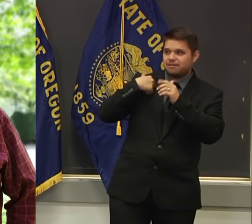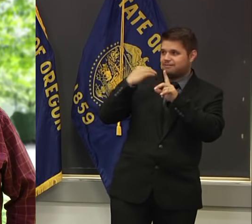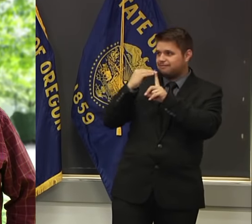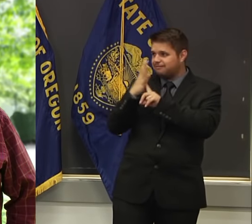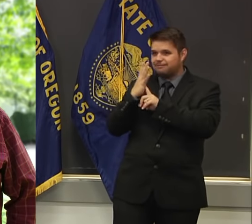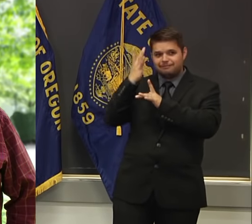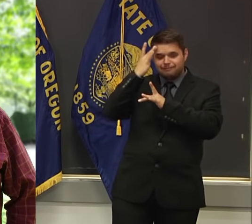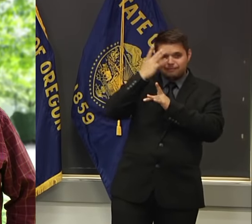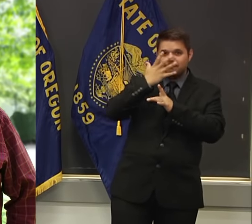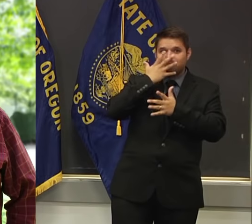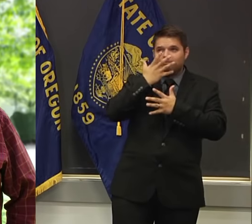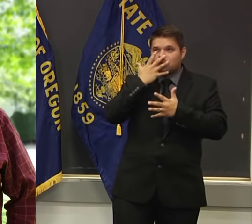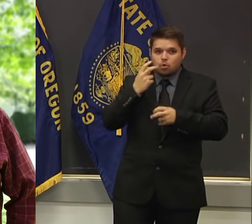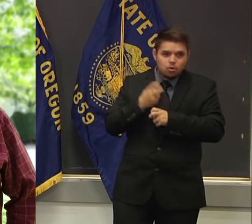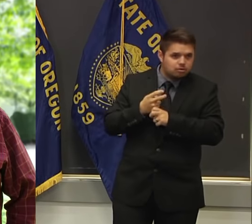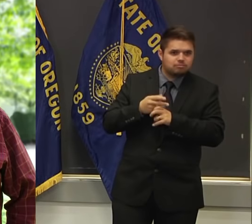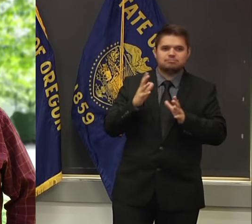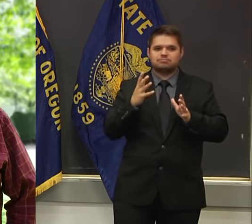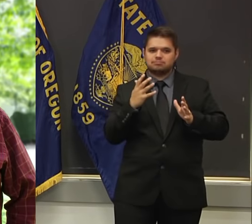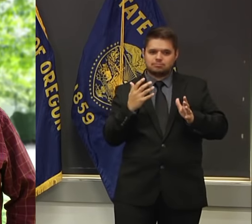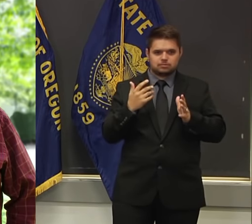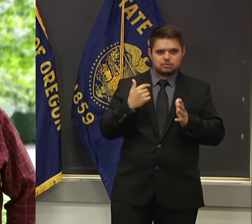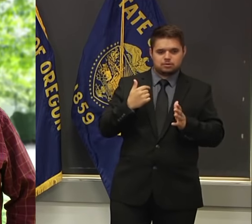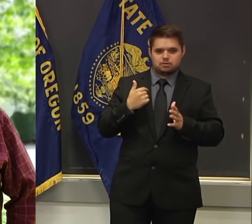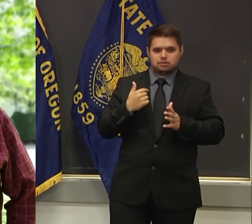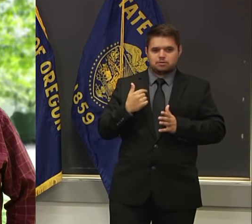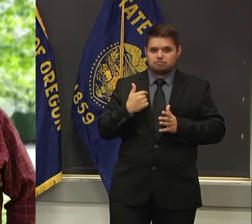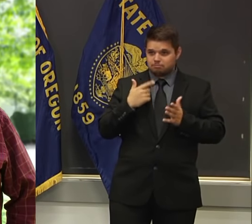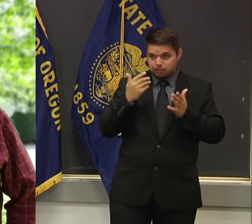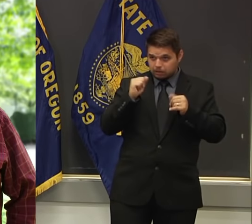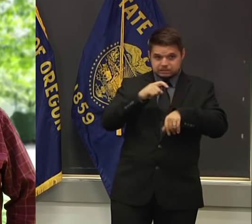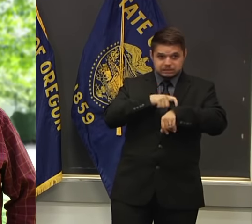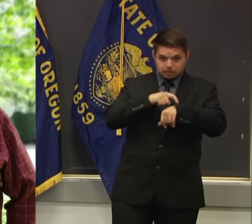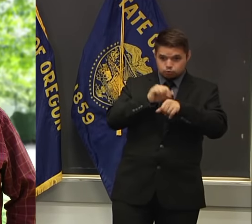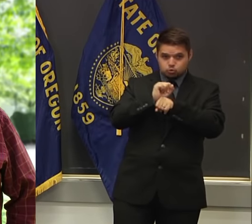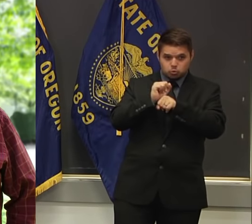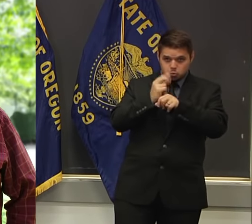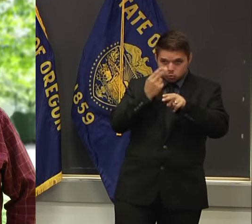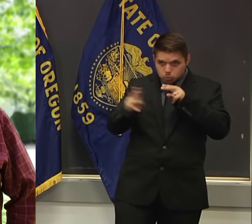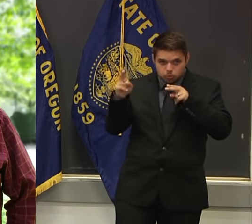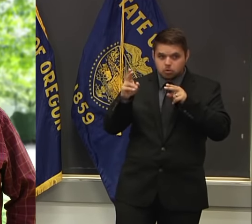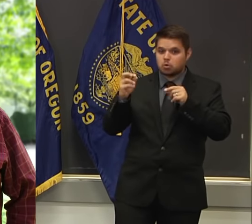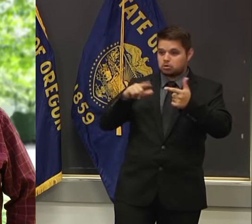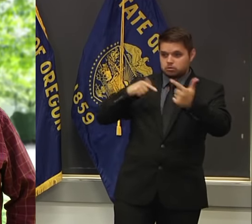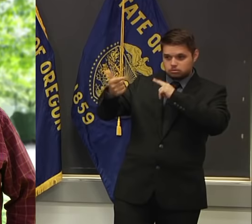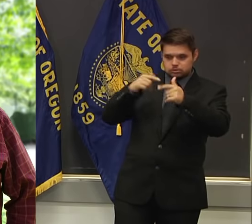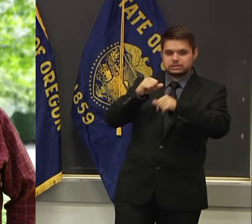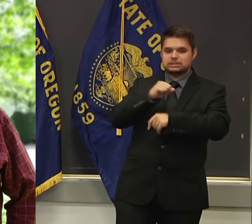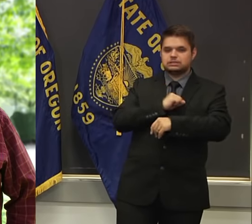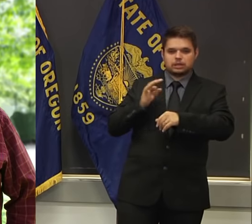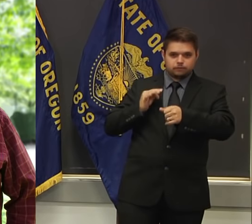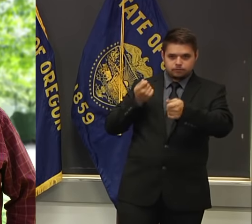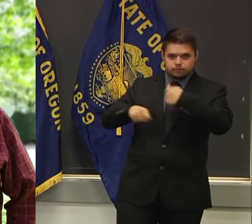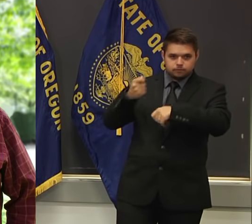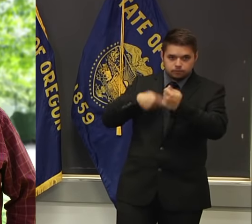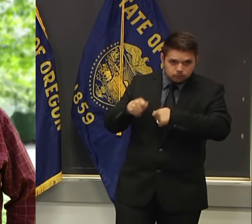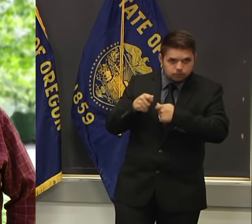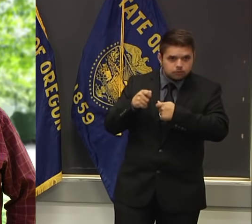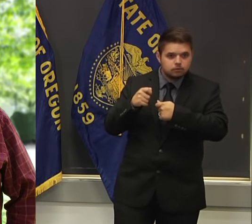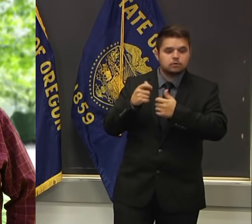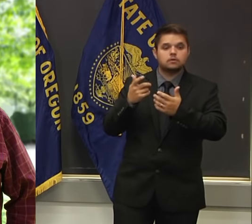For people in some jobs that involve moving in and out of vehicles, making sure that the exposure outside is